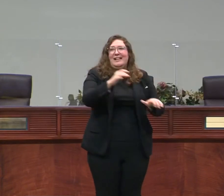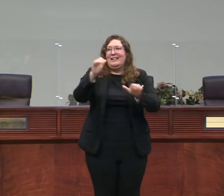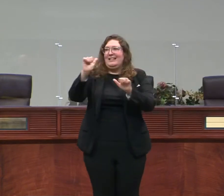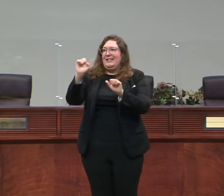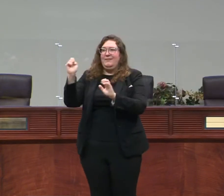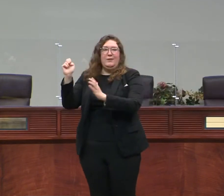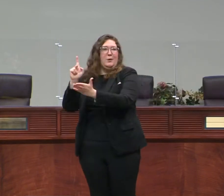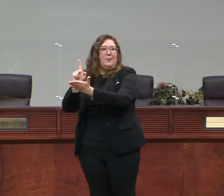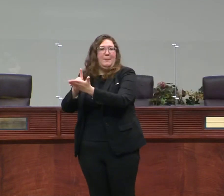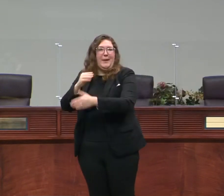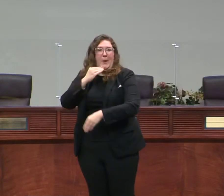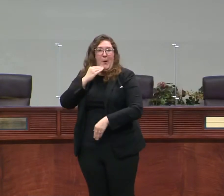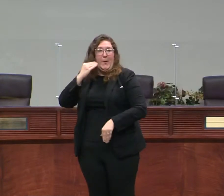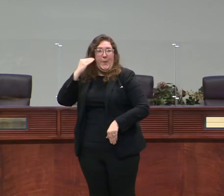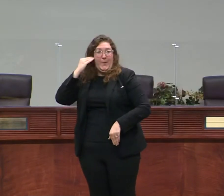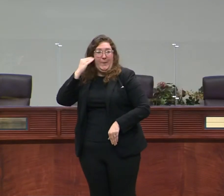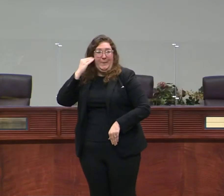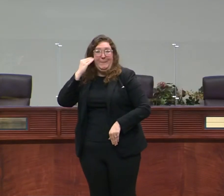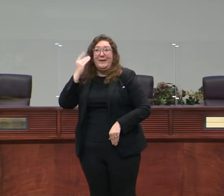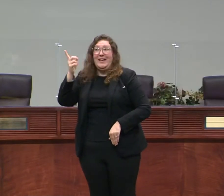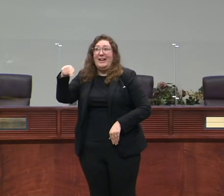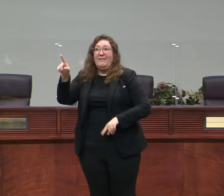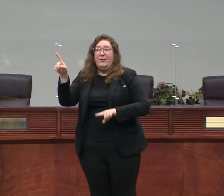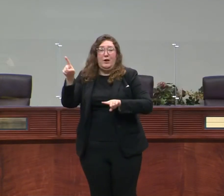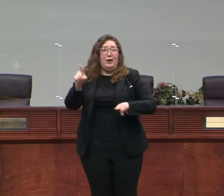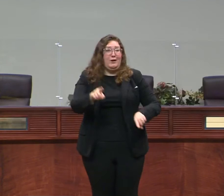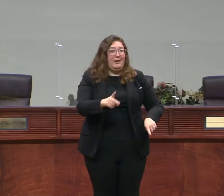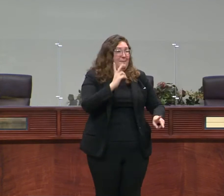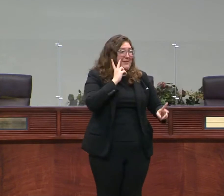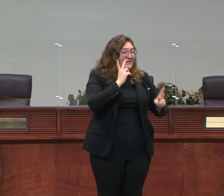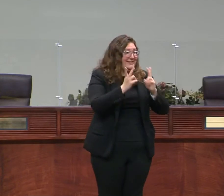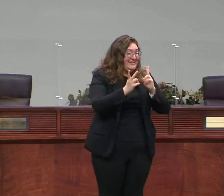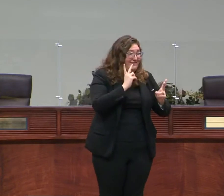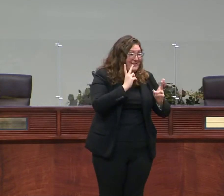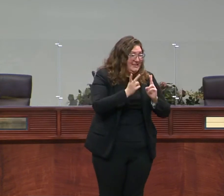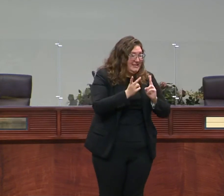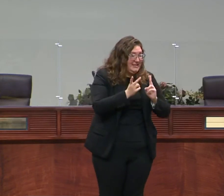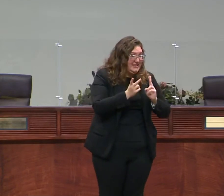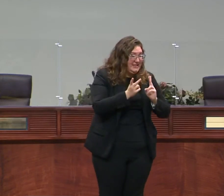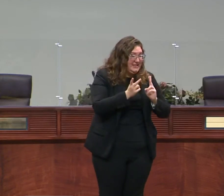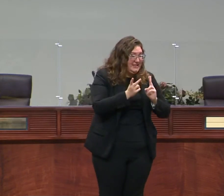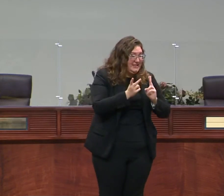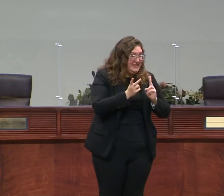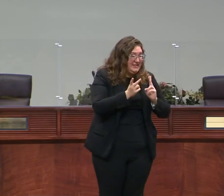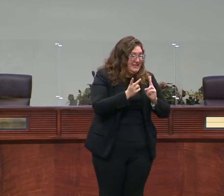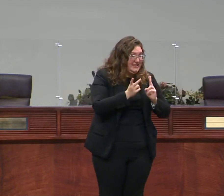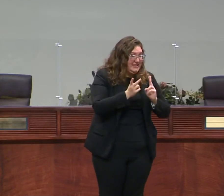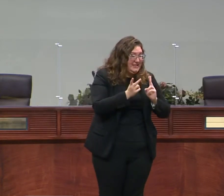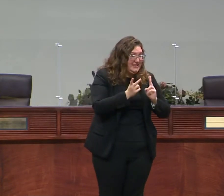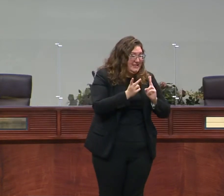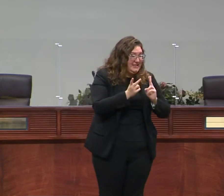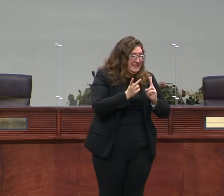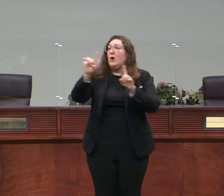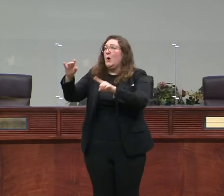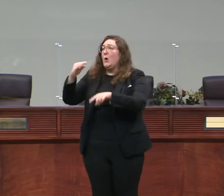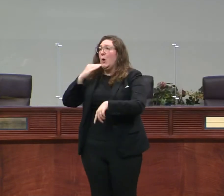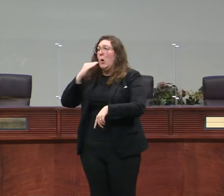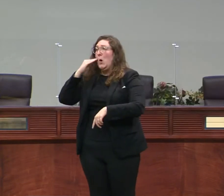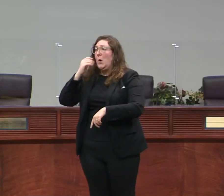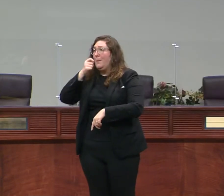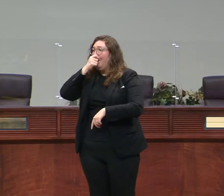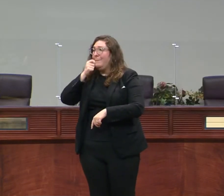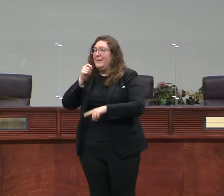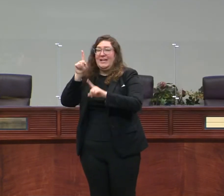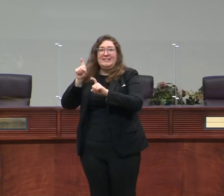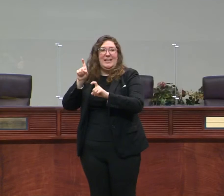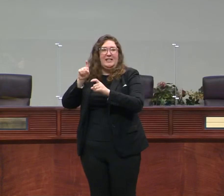transmission to that, their numbers are likely going to be counted somewhere else. However, Dr. Pino,